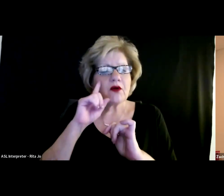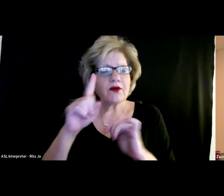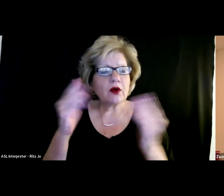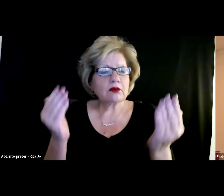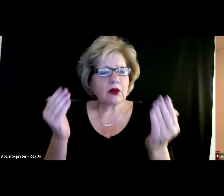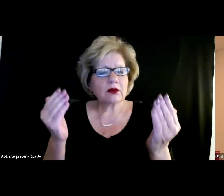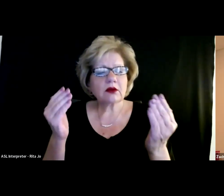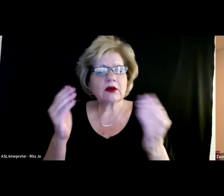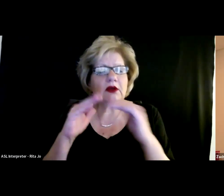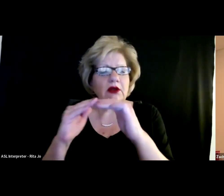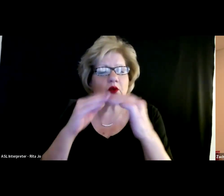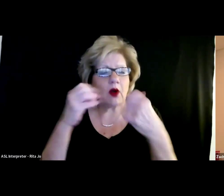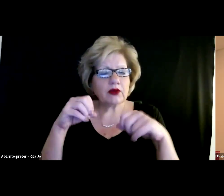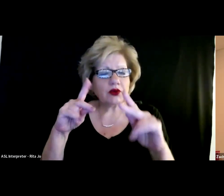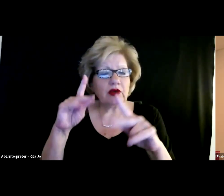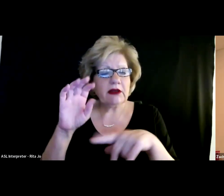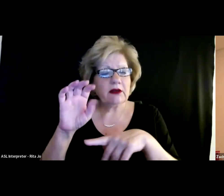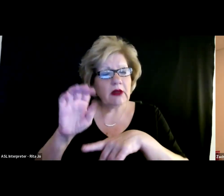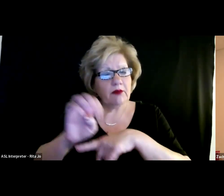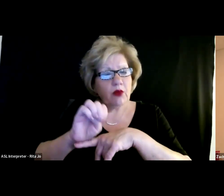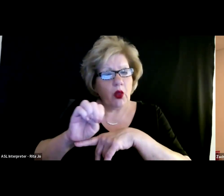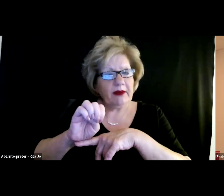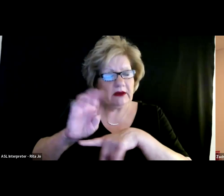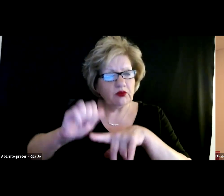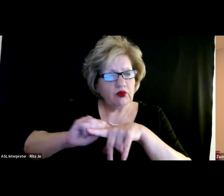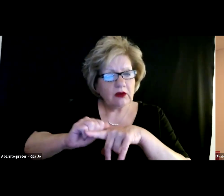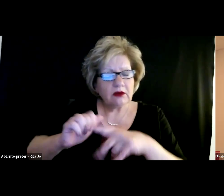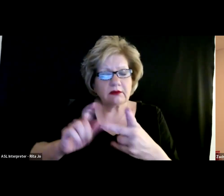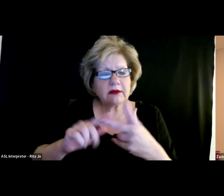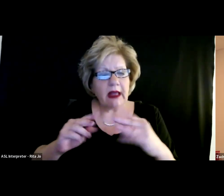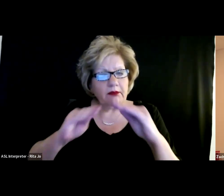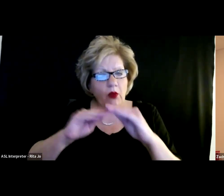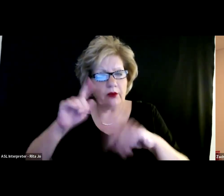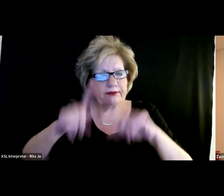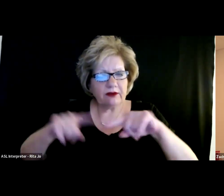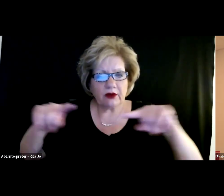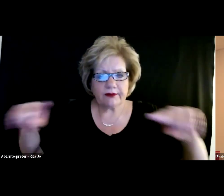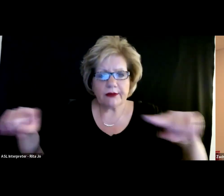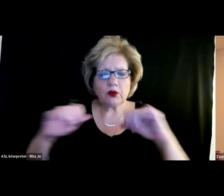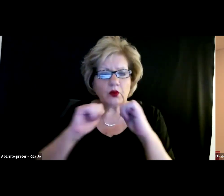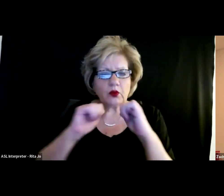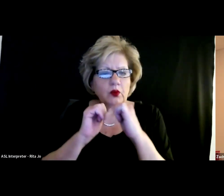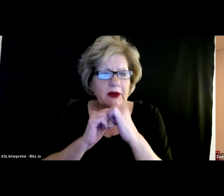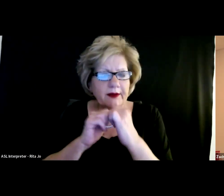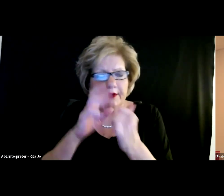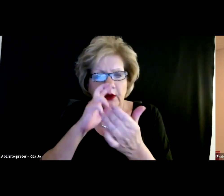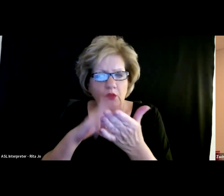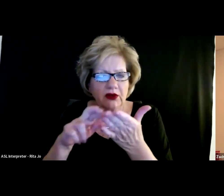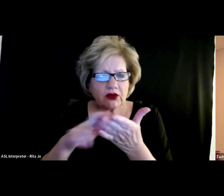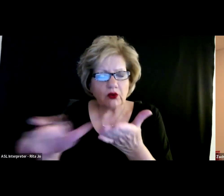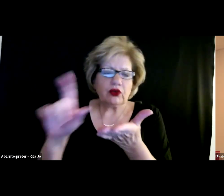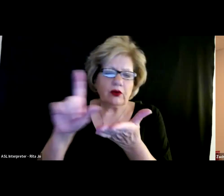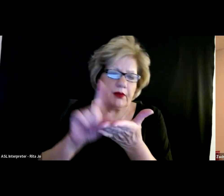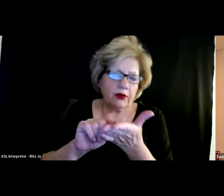opportunity practices, and making the case for greater diversity and inclusion through a variety of research,